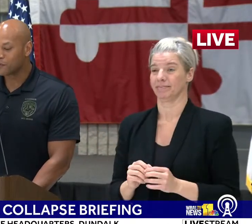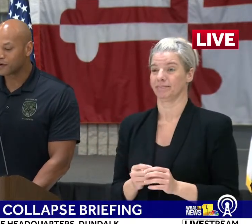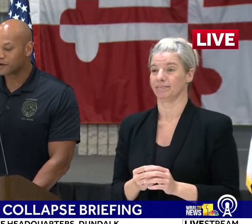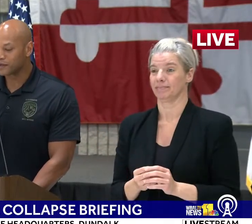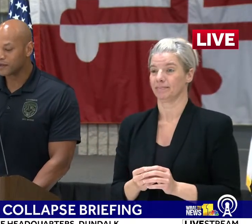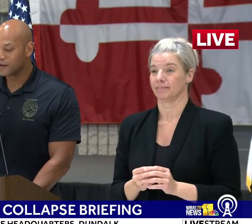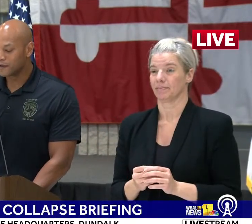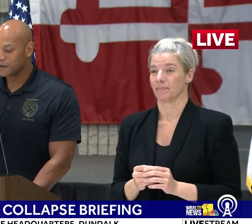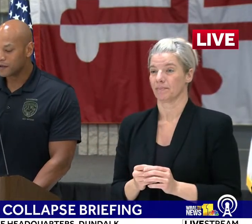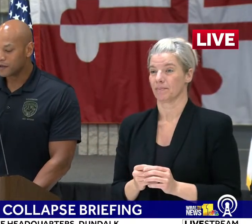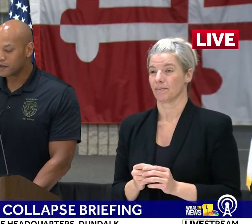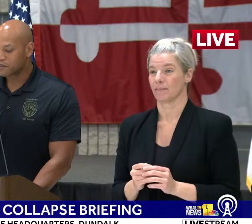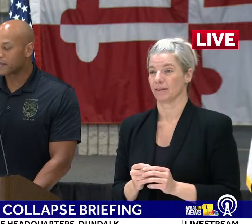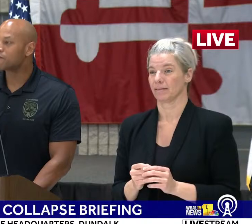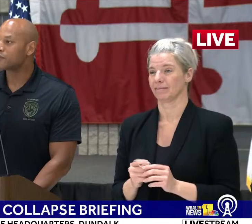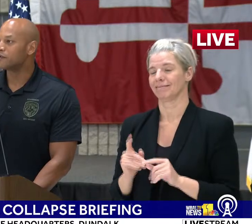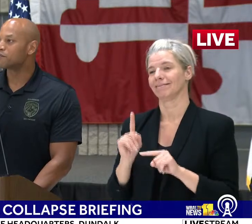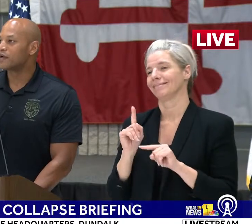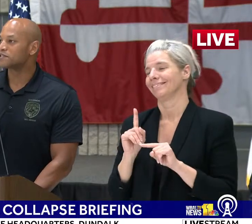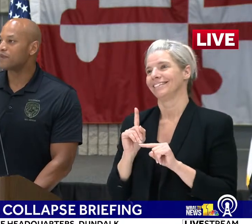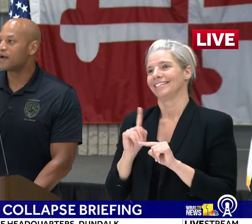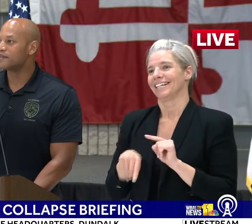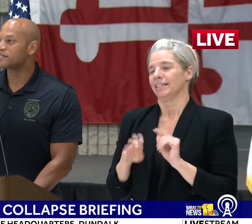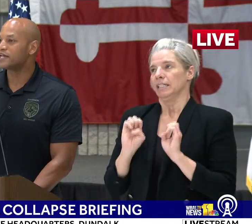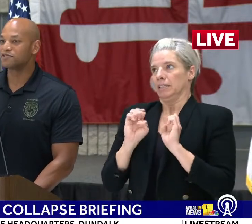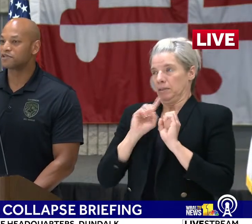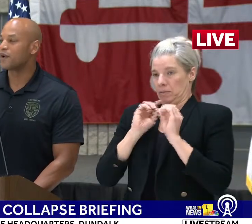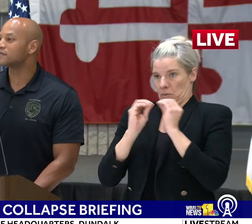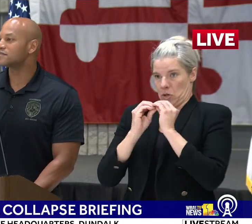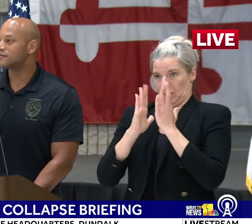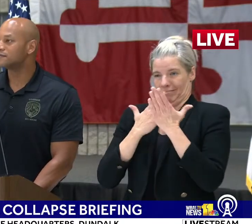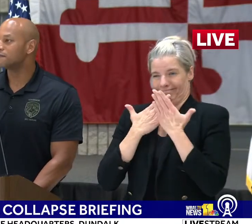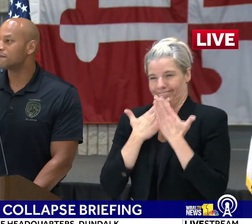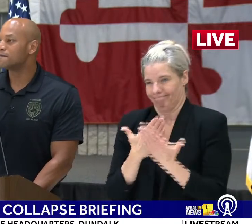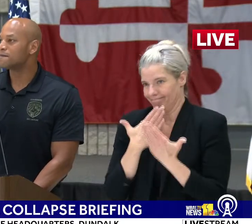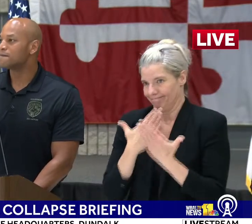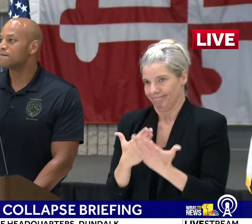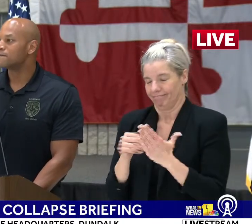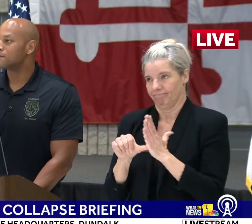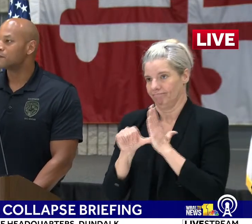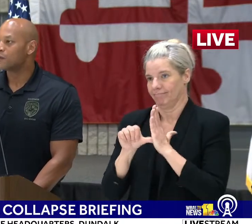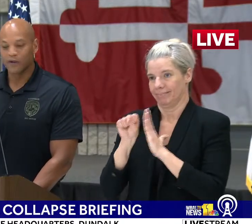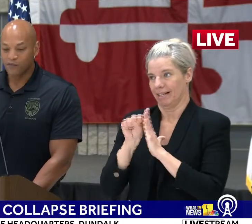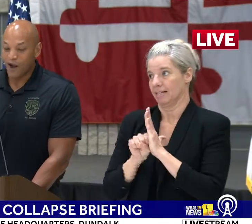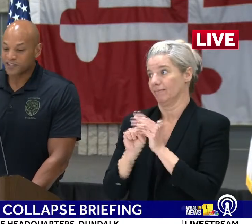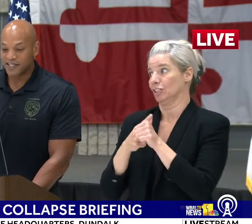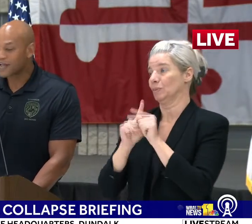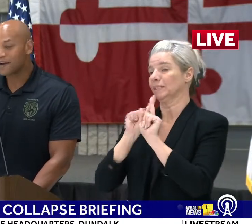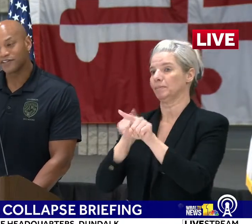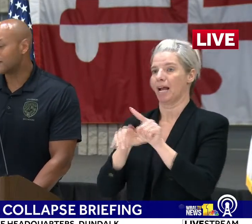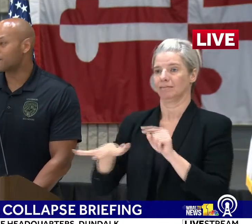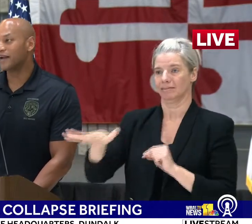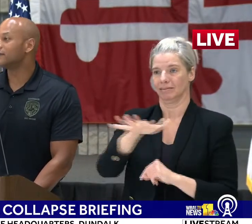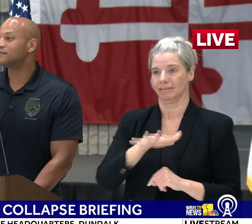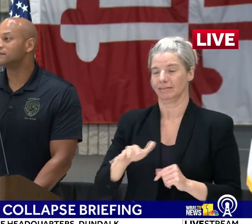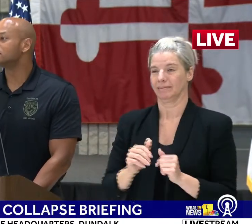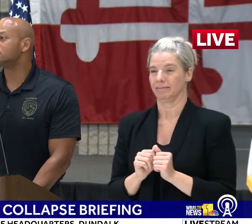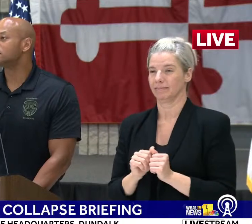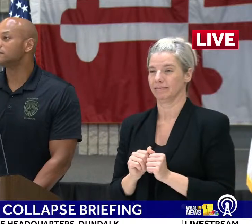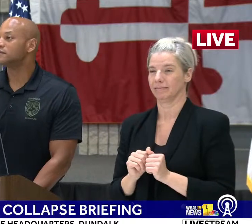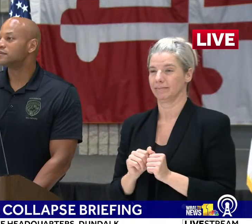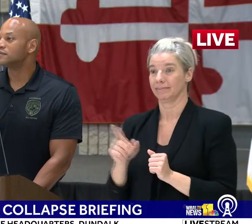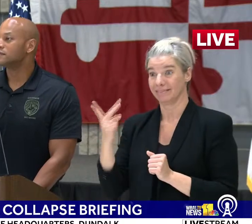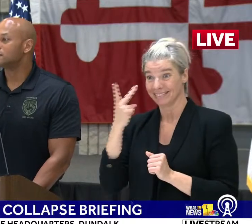I could not be more thankful and impressed by this state's response, where we've watched an entire state